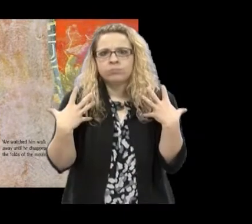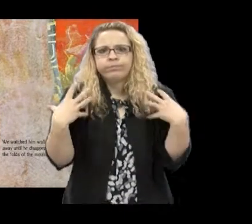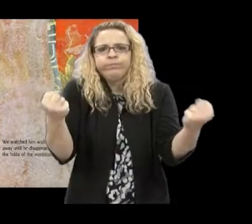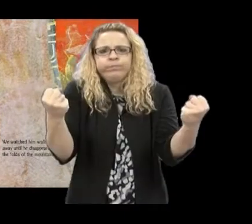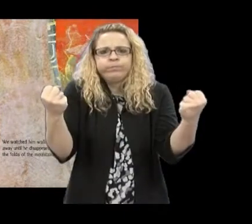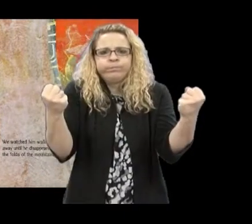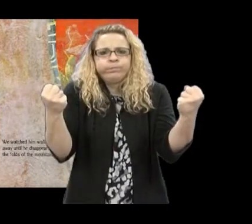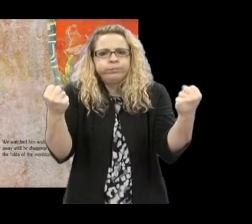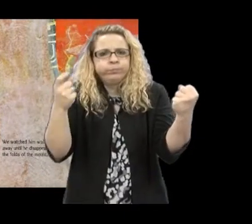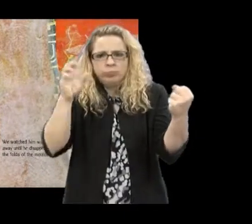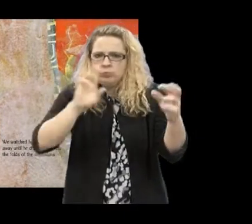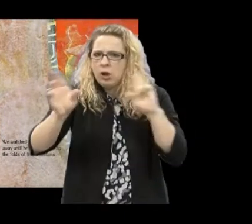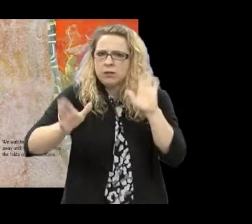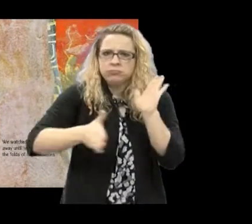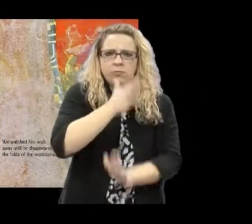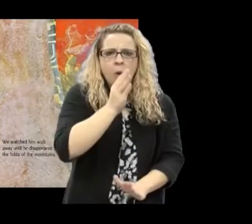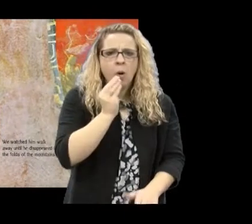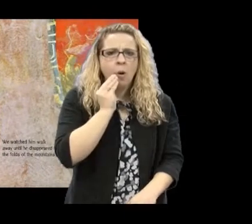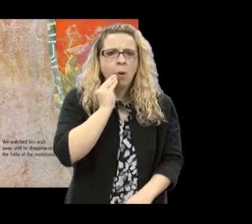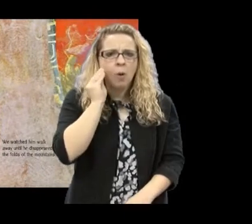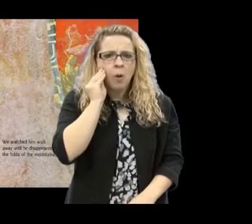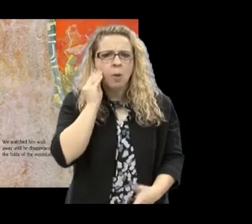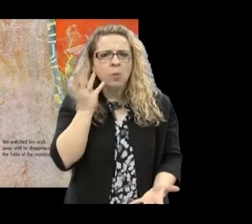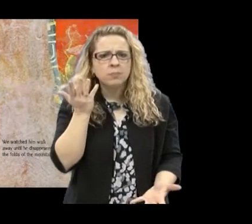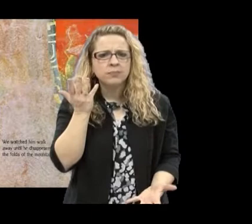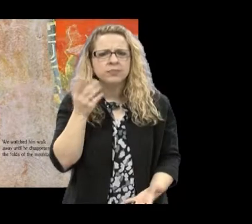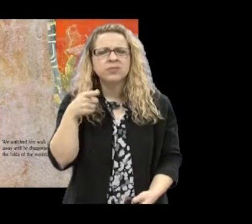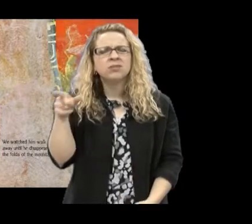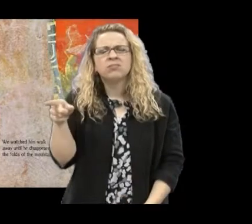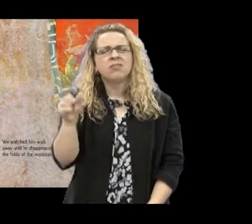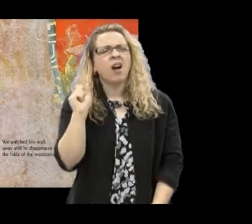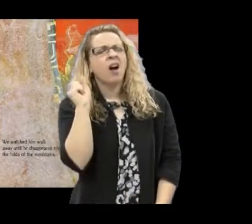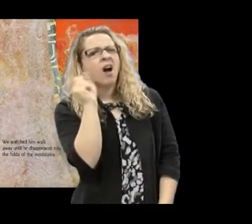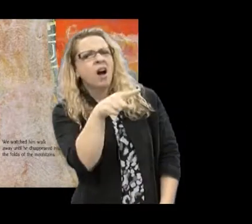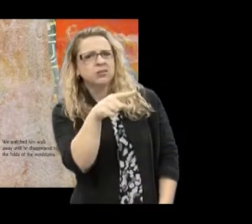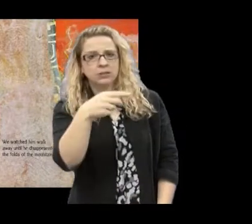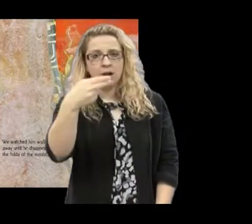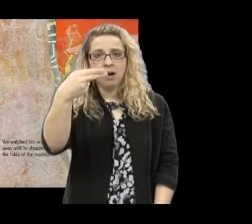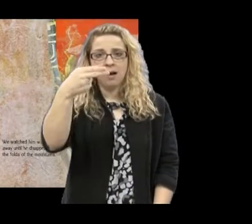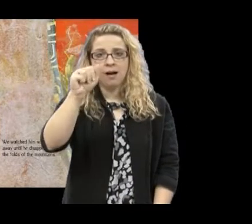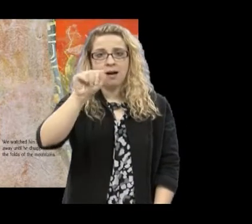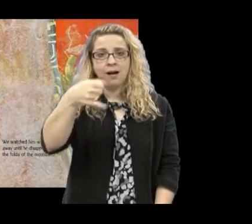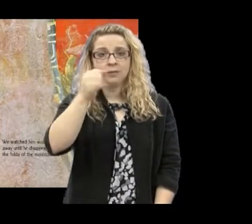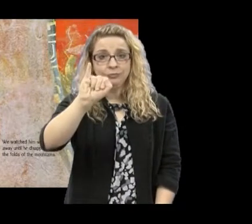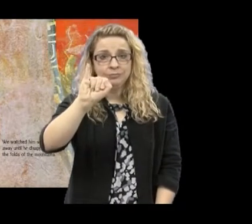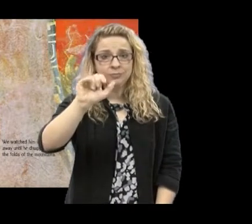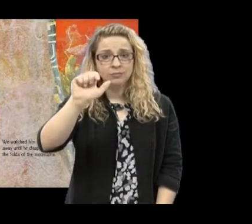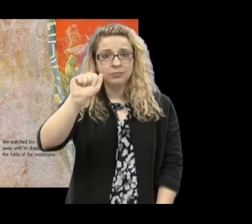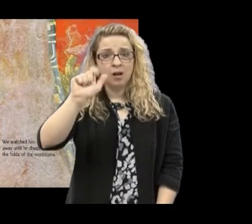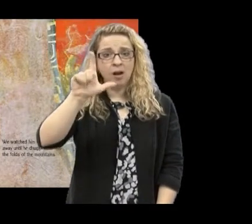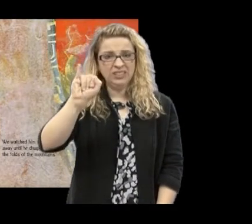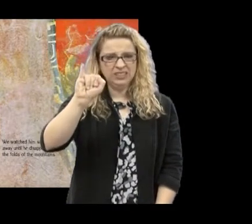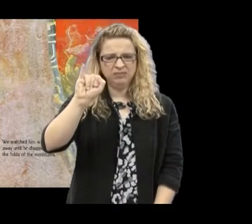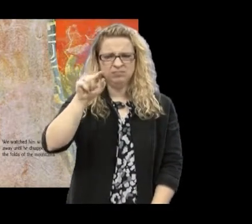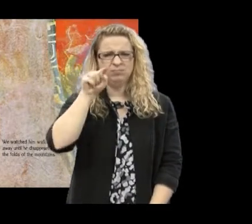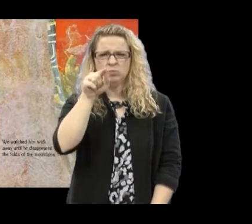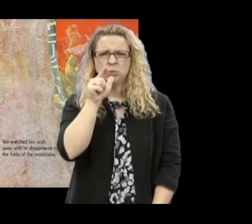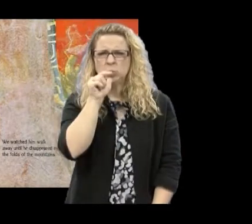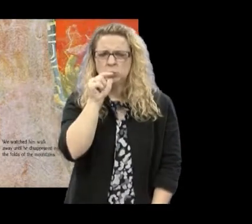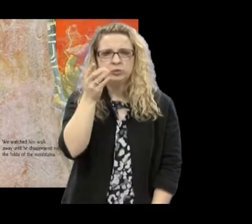When Dr. Greg was well enough to go home, he asked Haji Ali, our wisest man,